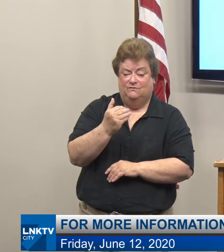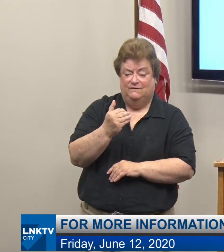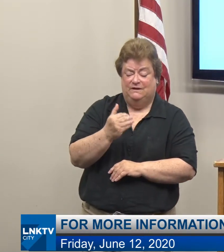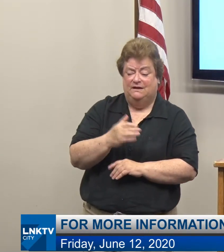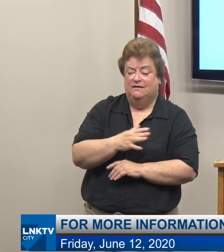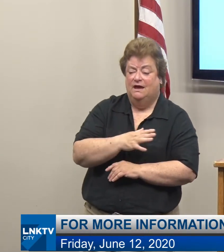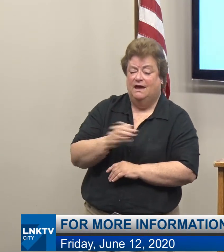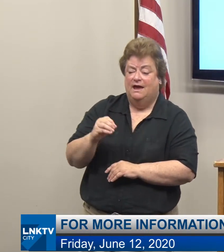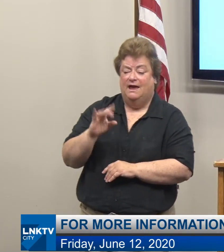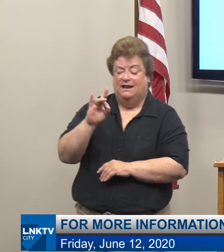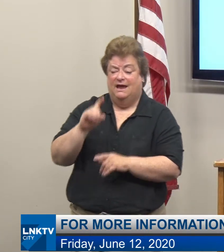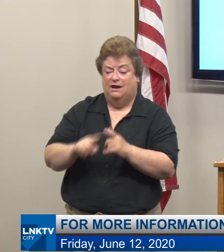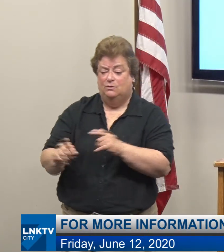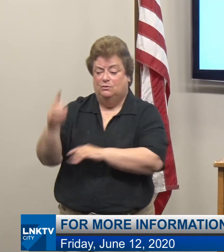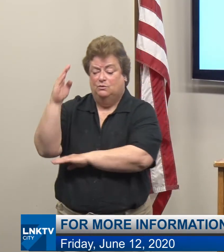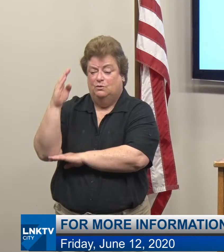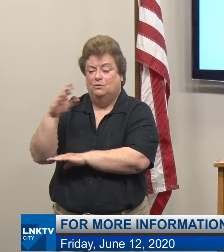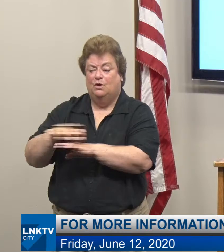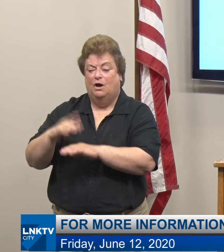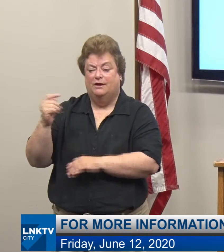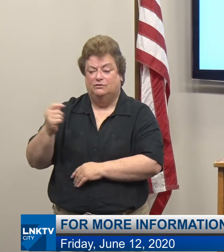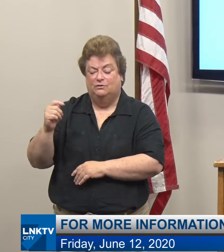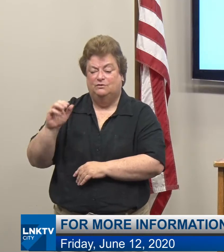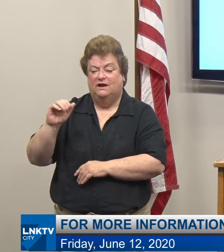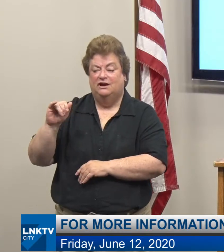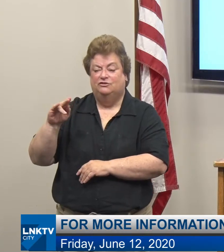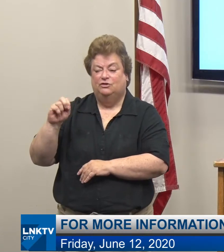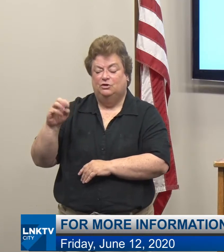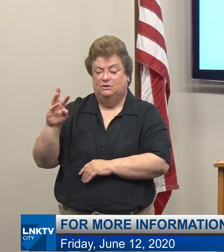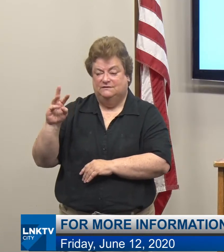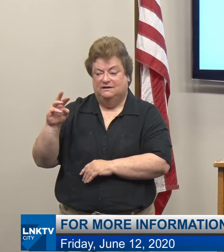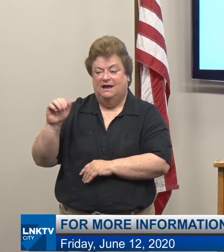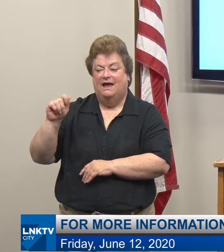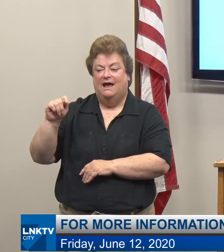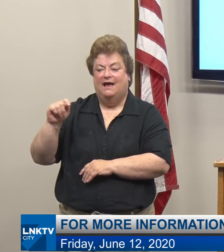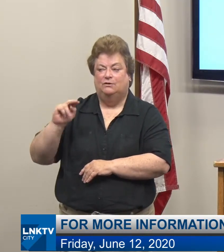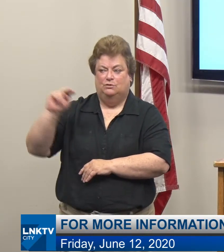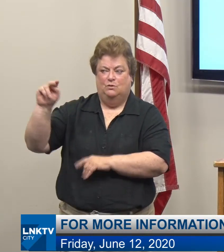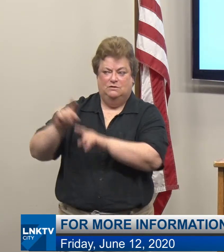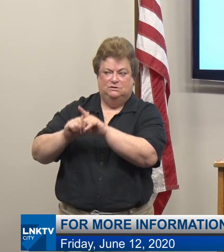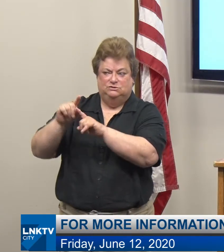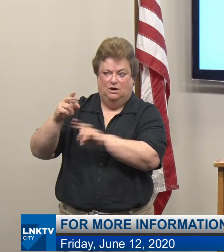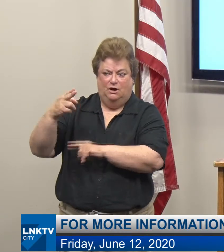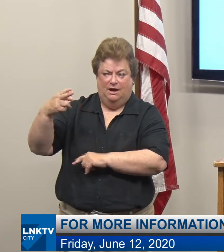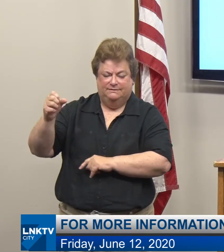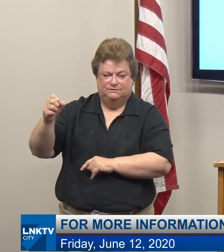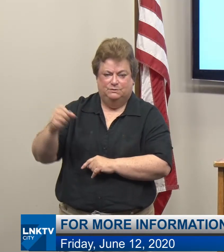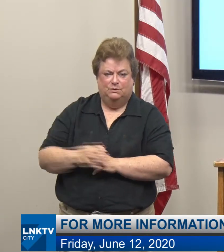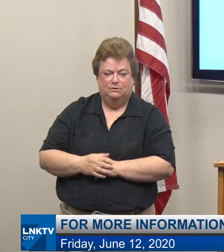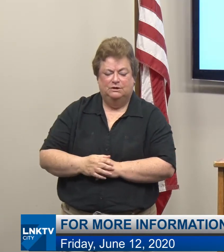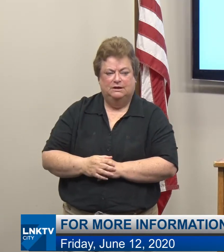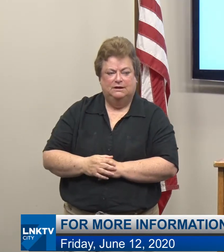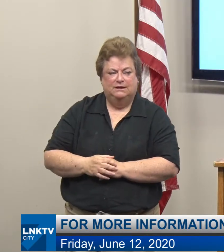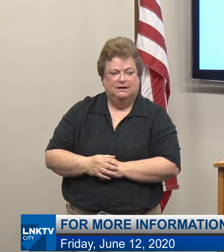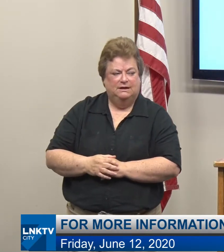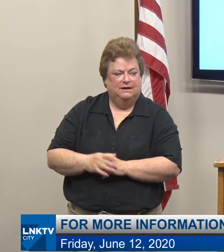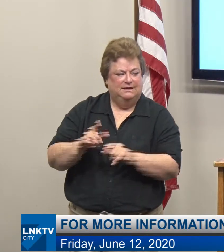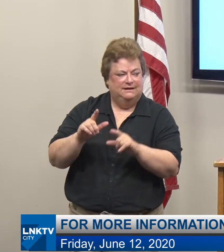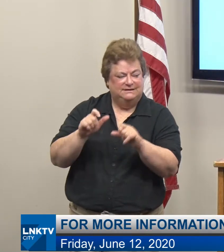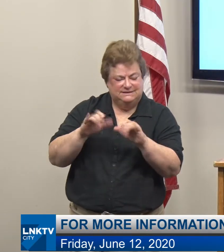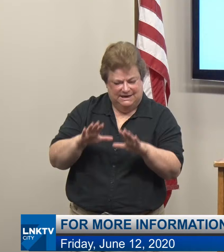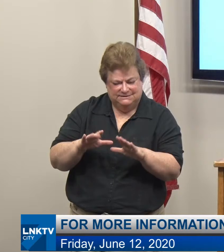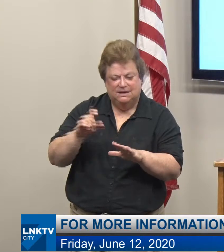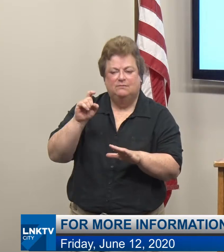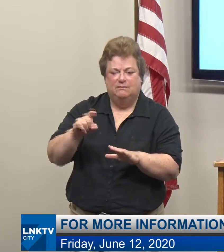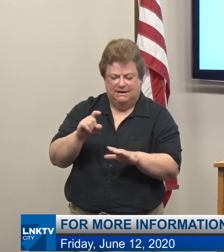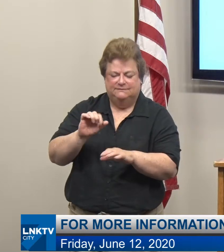and also 8 a.m. to noon on Tuesday, June 16th at North Star High School. Testing is still by